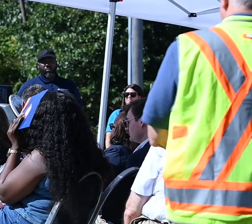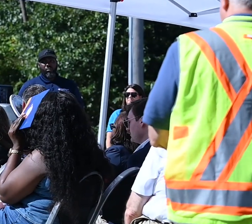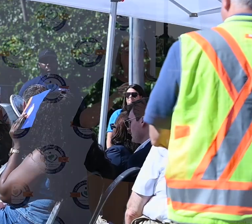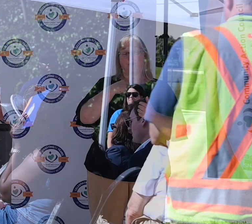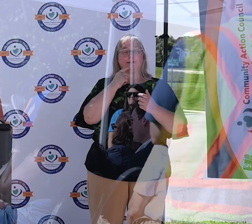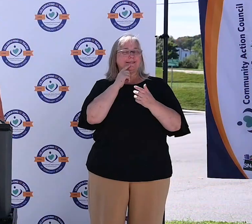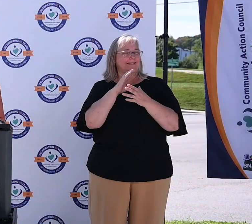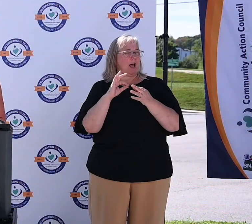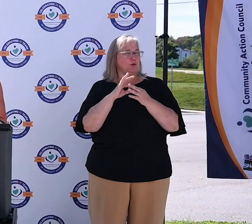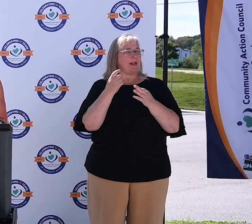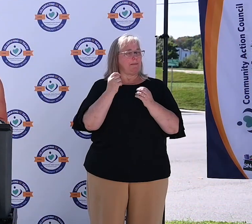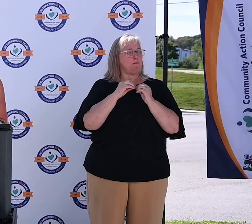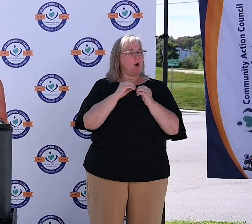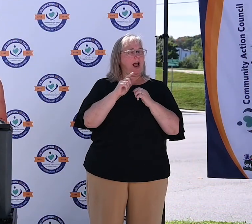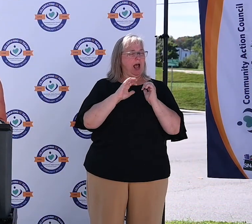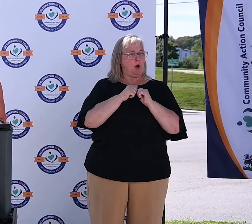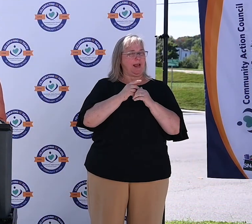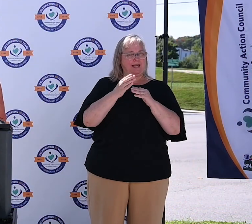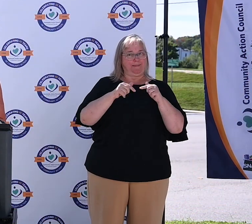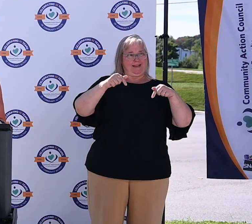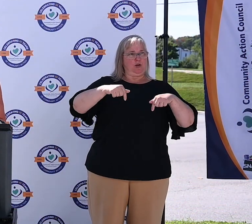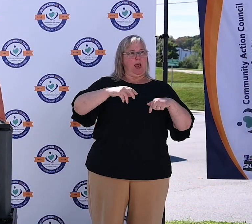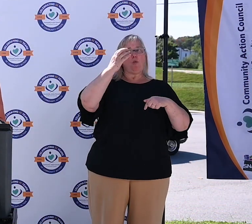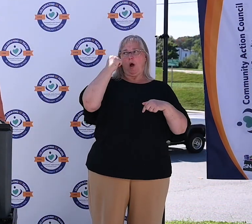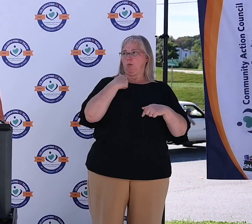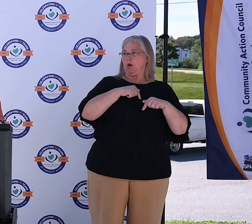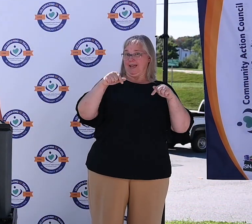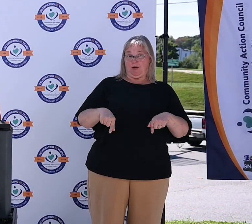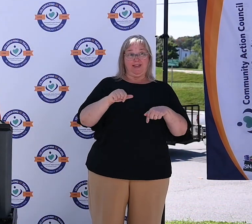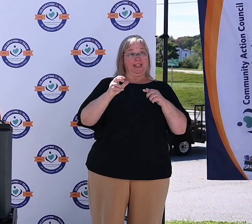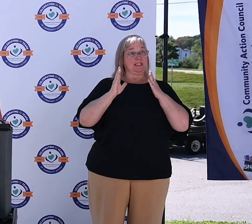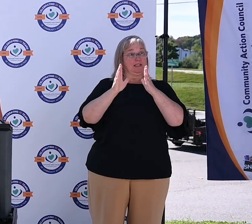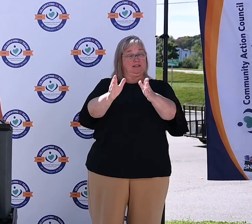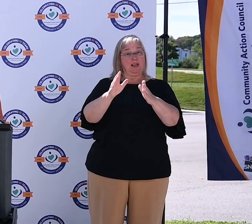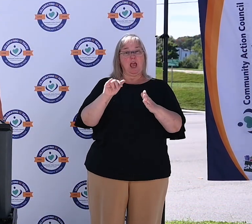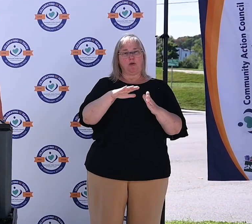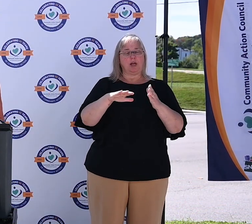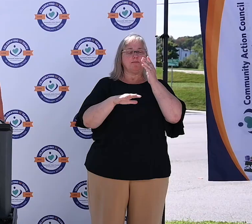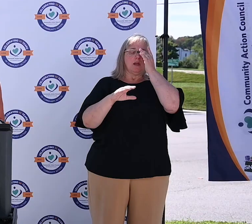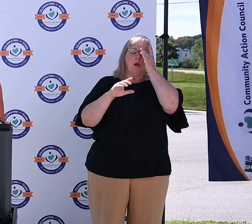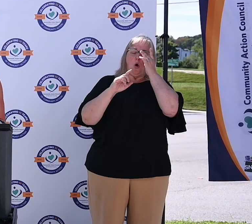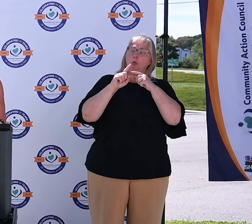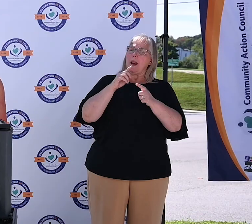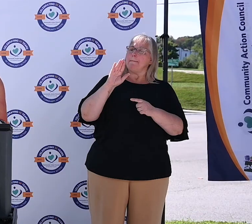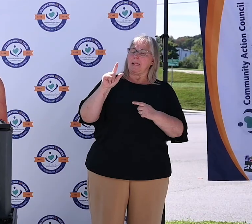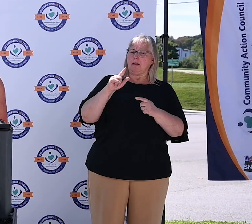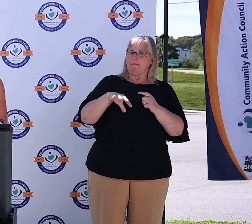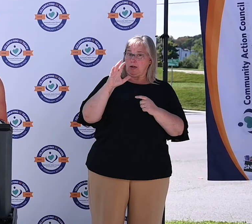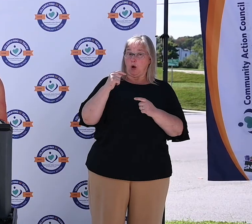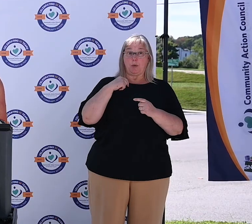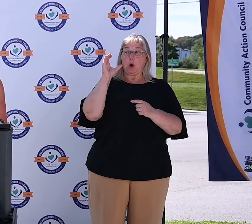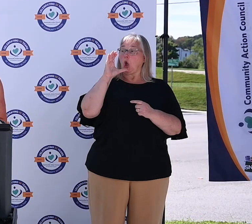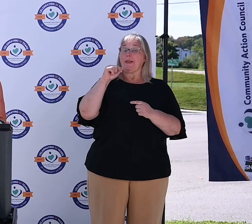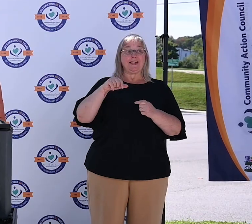I'll tell you a little bit more about how we landed upon here and why we are here in this corridor. But when Bill found out that we were looking in